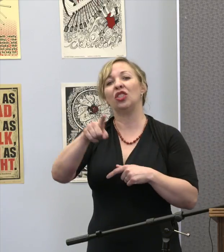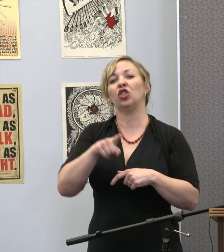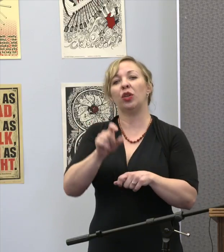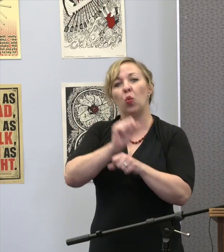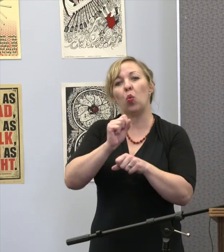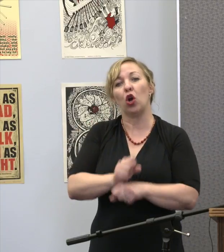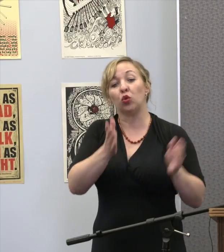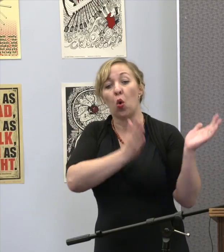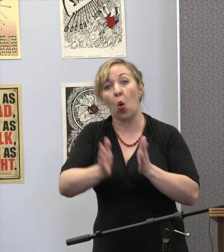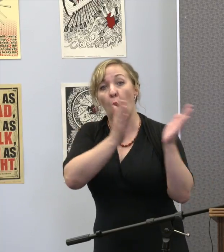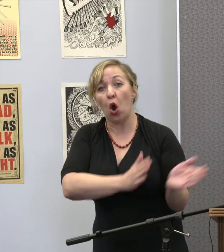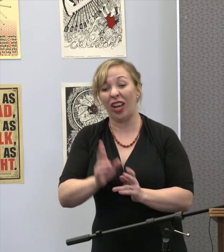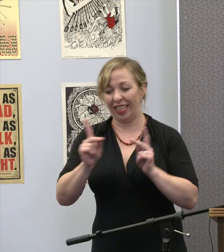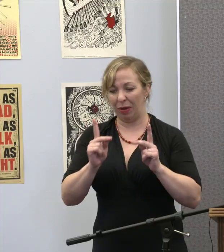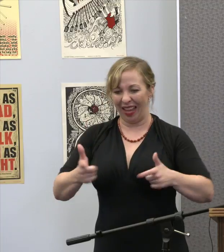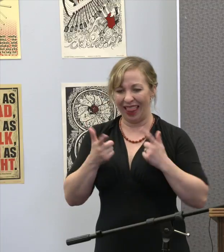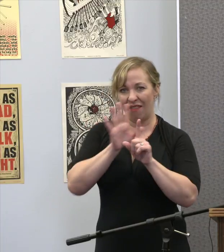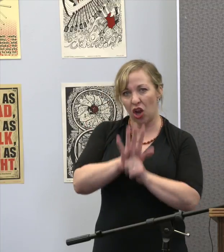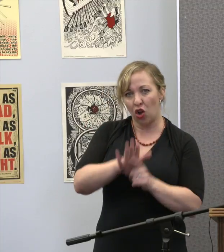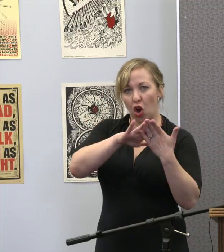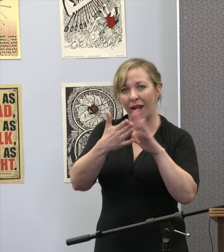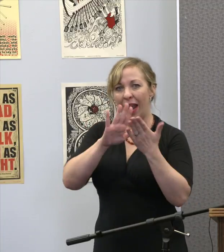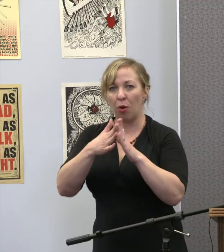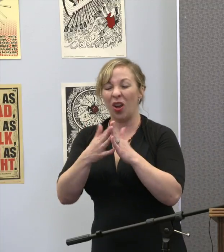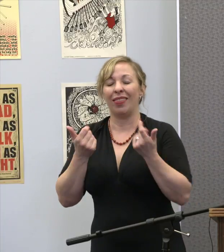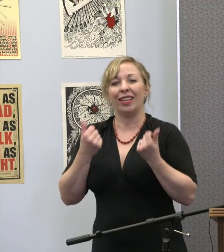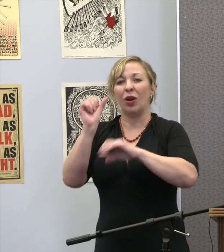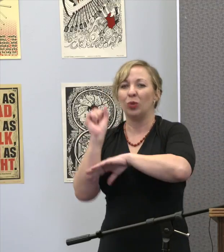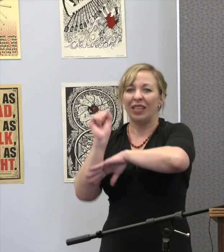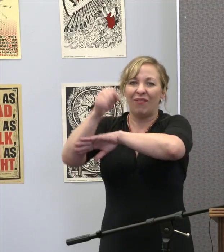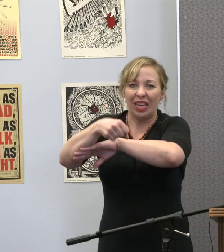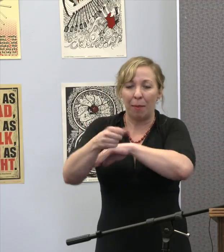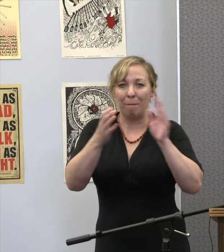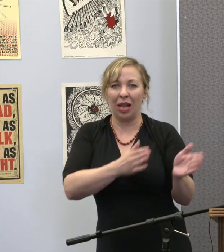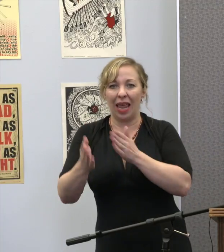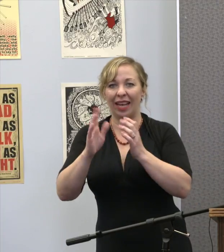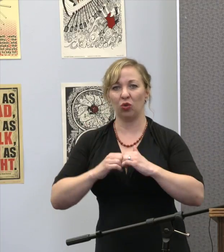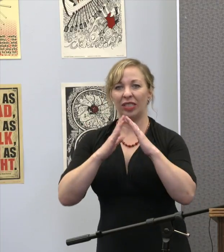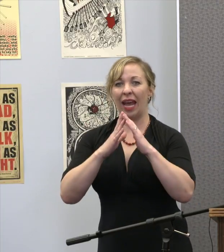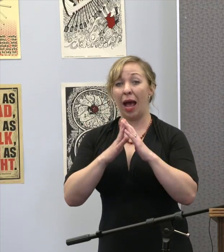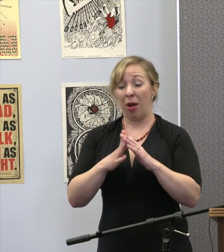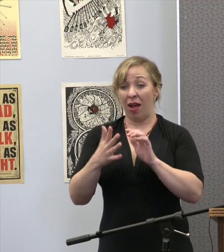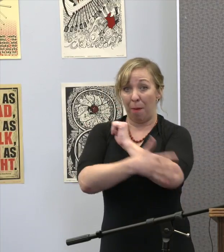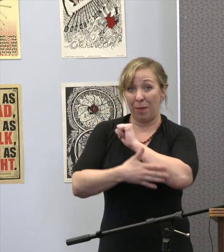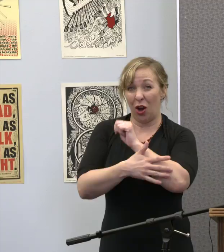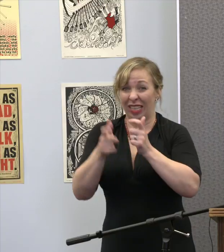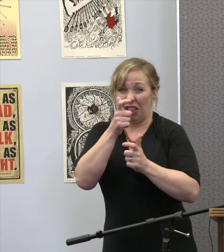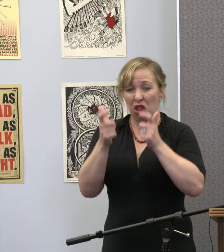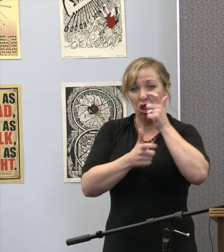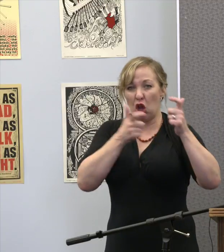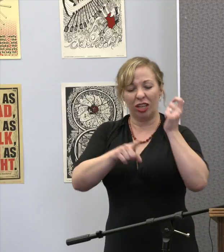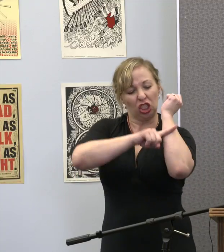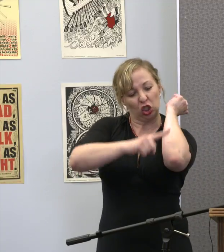residents in her neighborhood to defeat plans to build the nation's largest trash burning